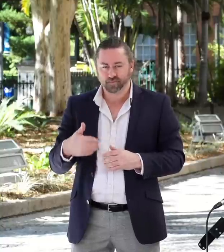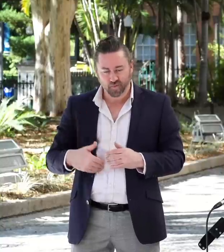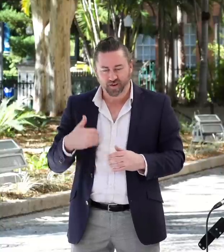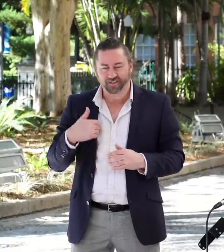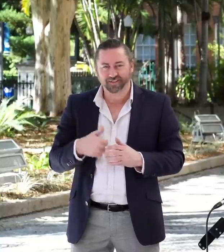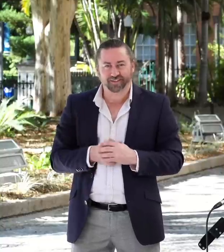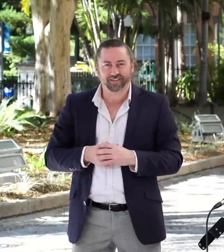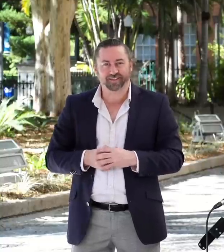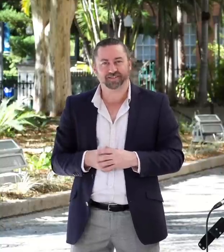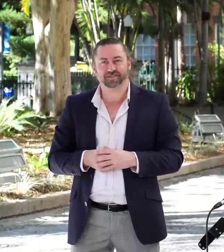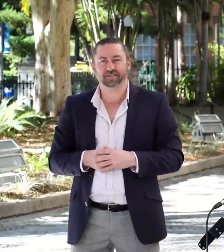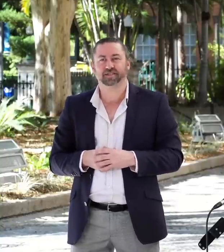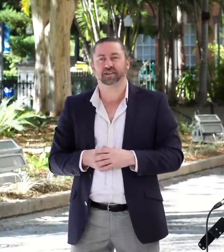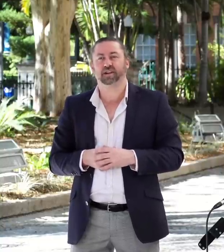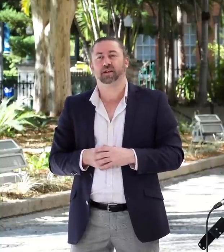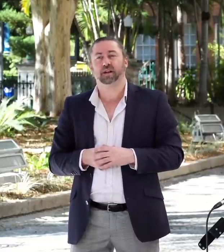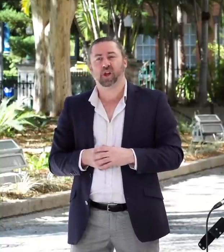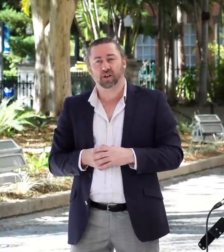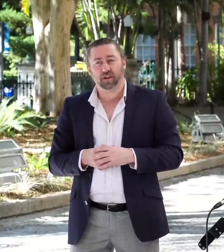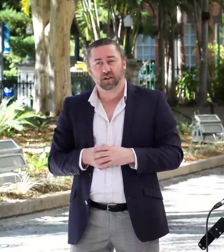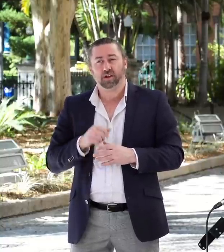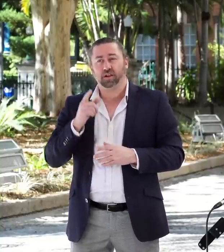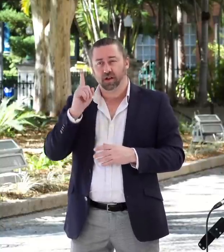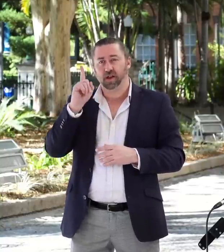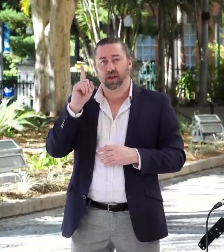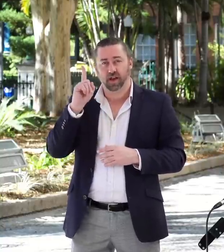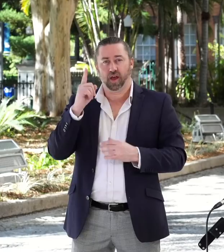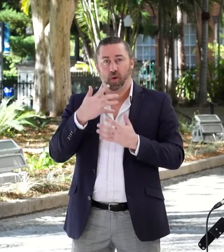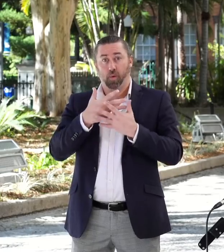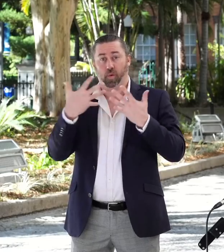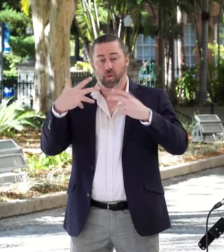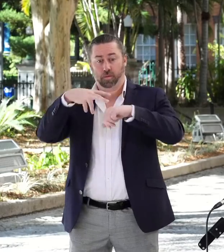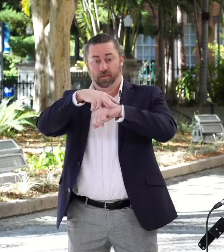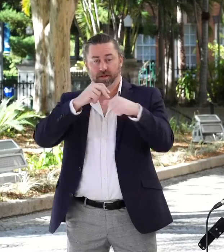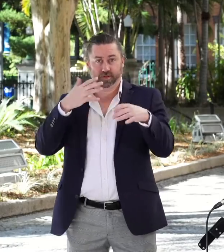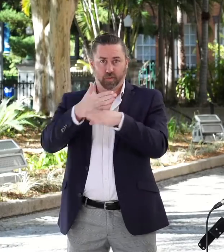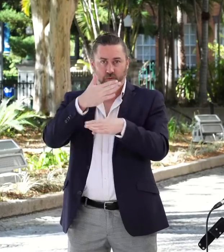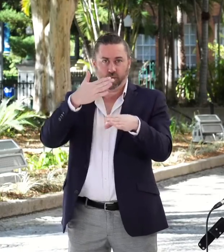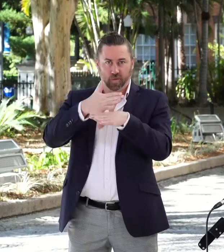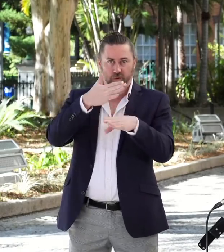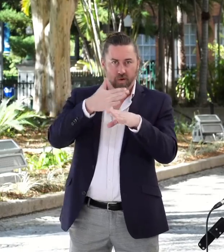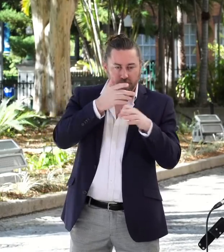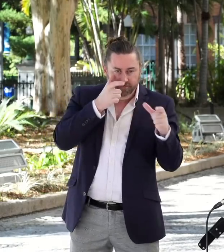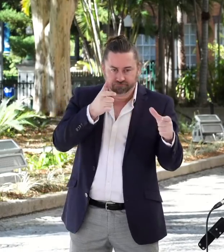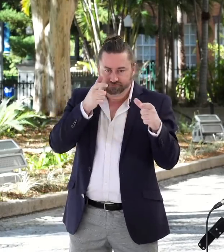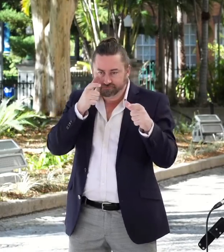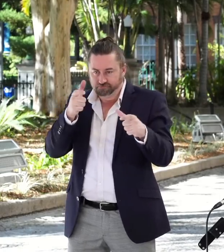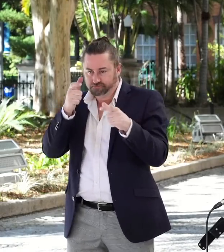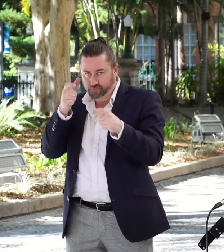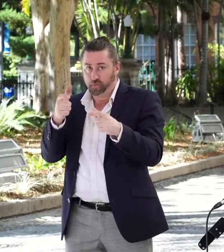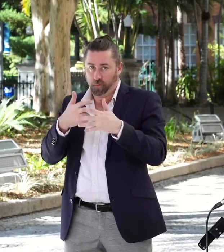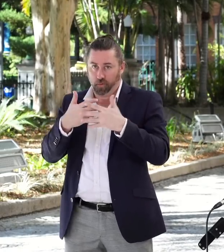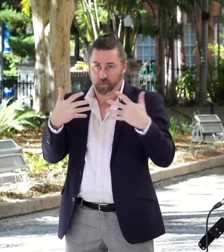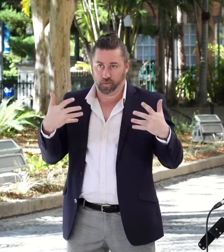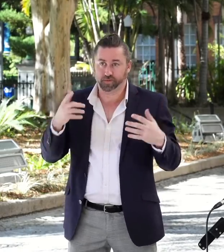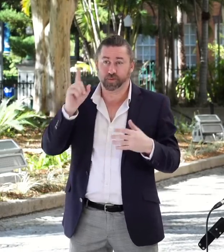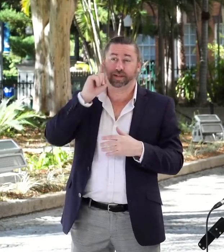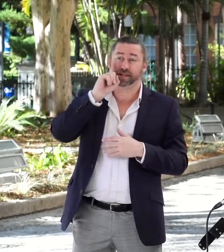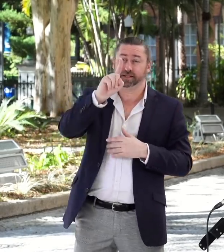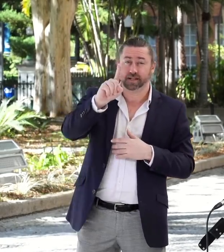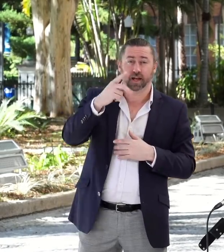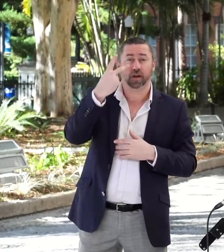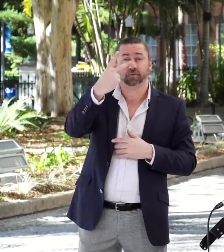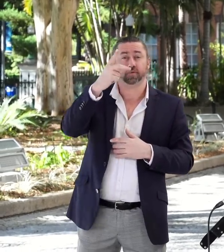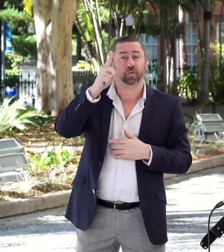Morning. We are at a elevated operational level at the moment. I am able to tell you that yesterday we